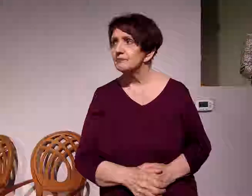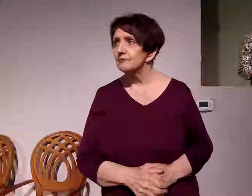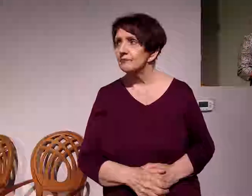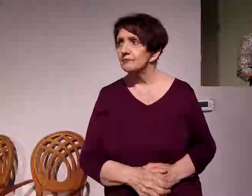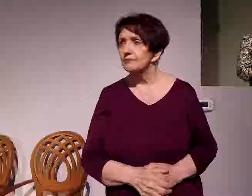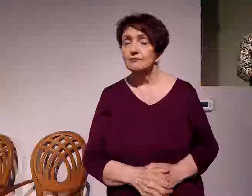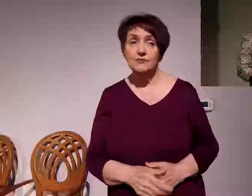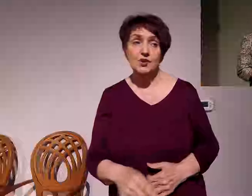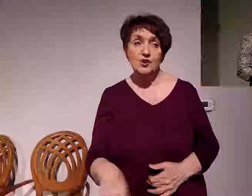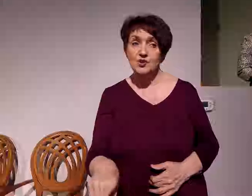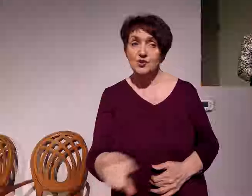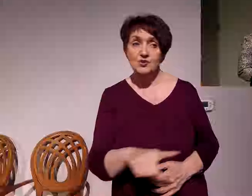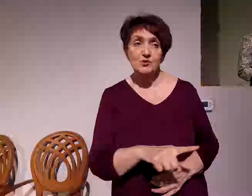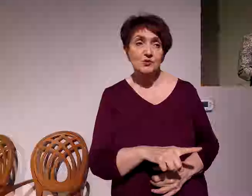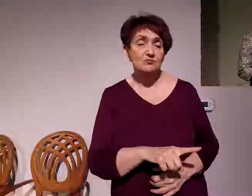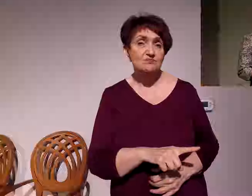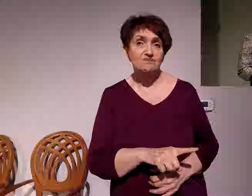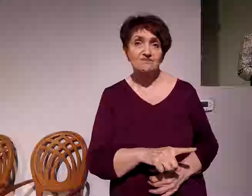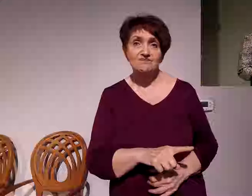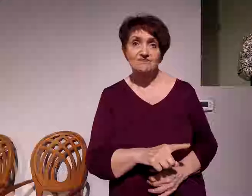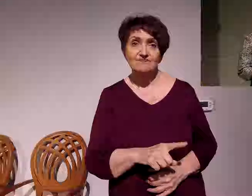You not do not,